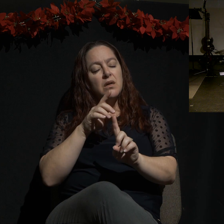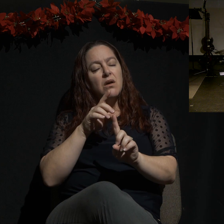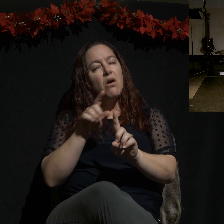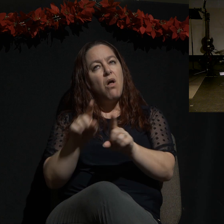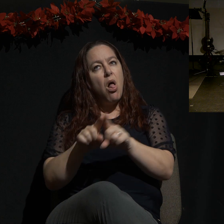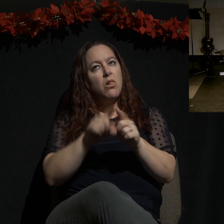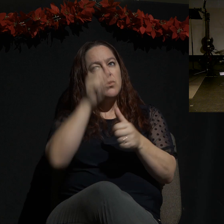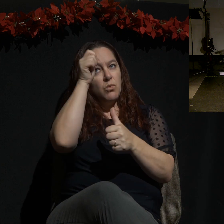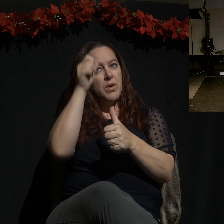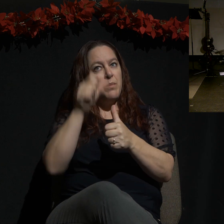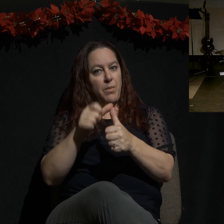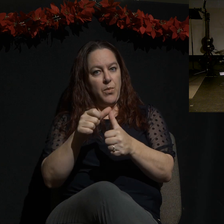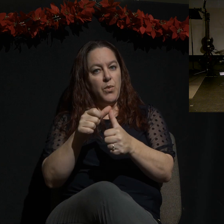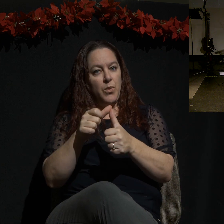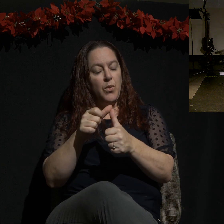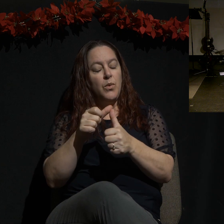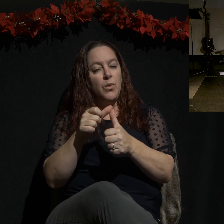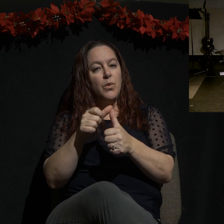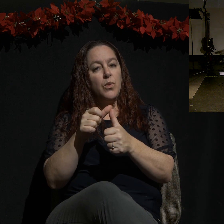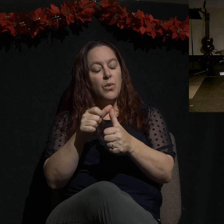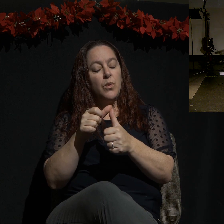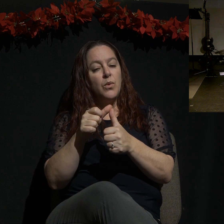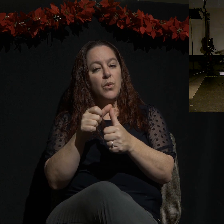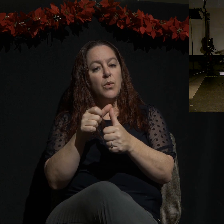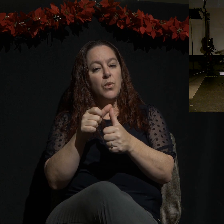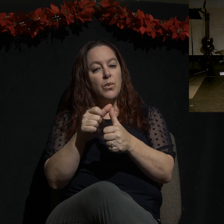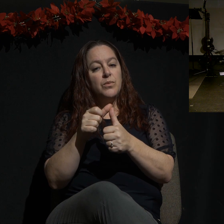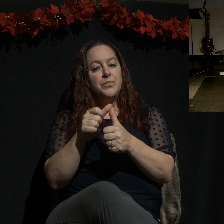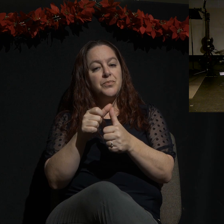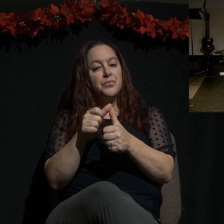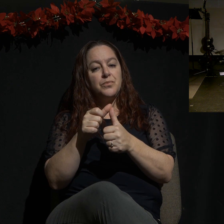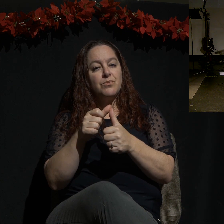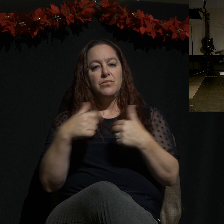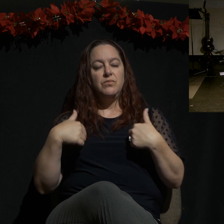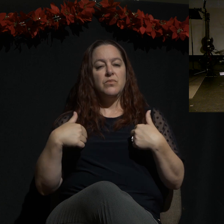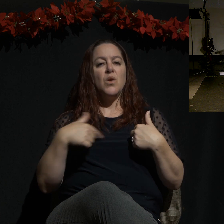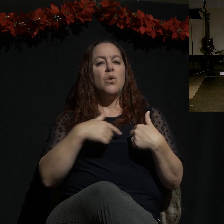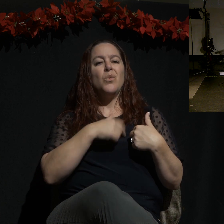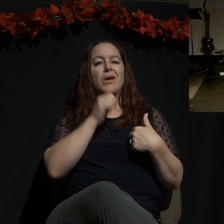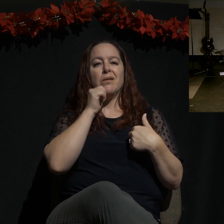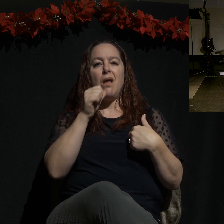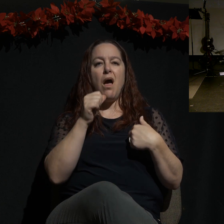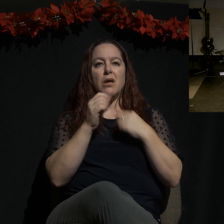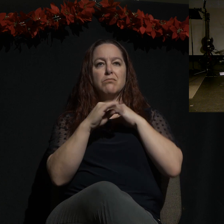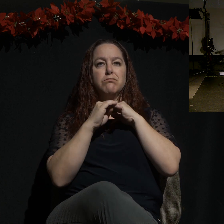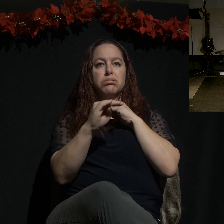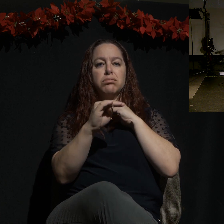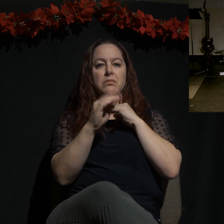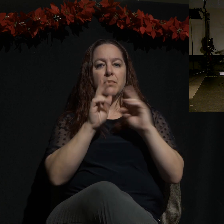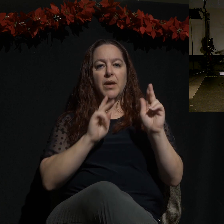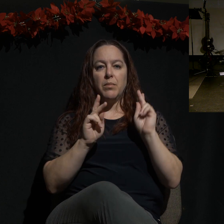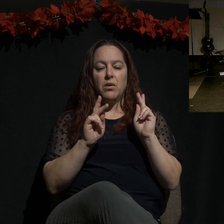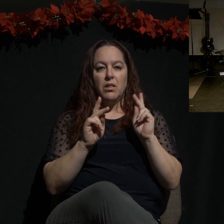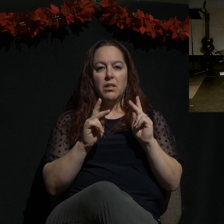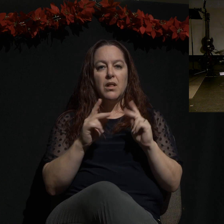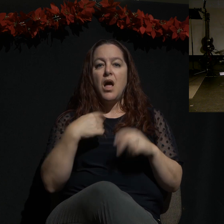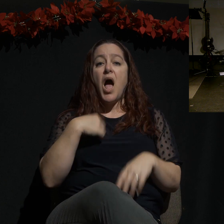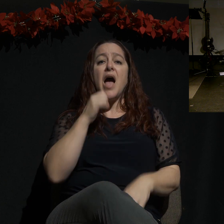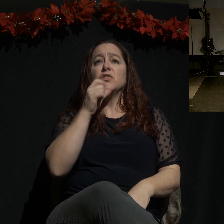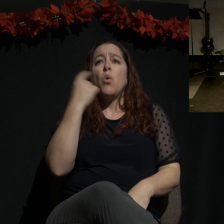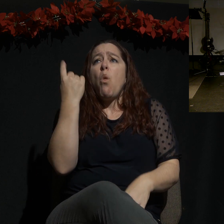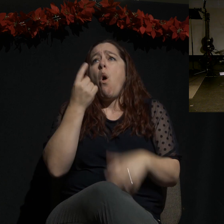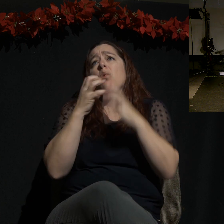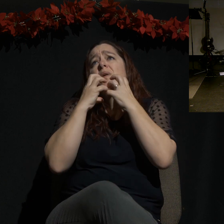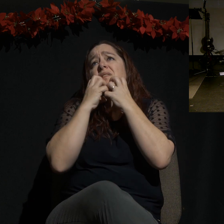important to remember that we are not one-dimensional beings. I am not one who always